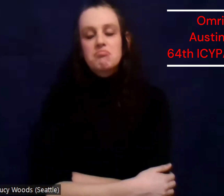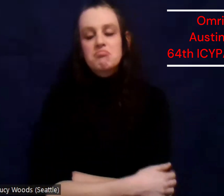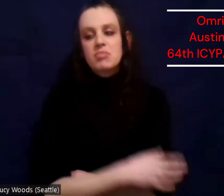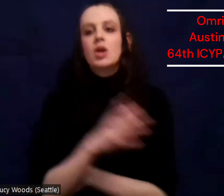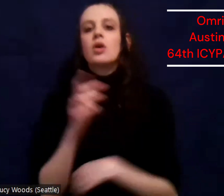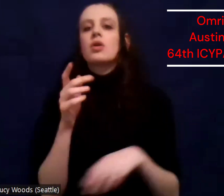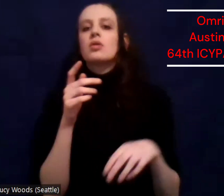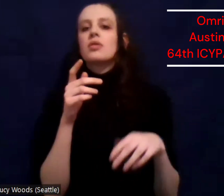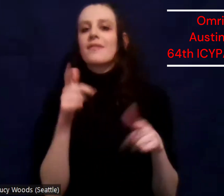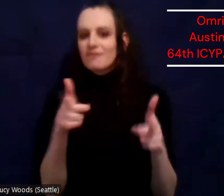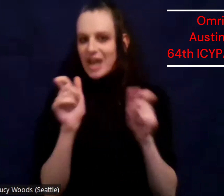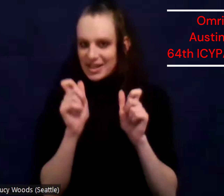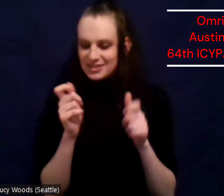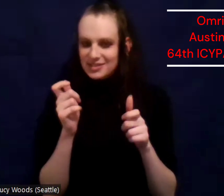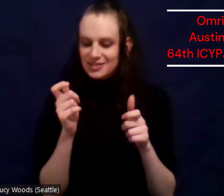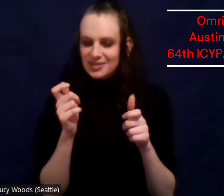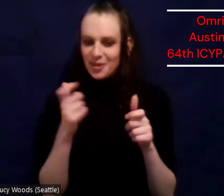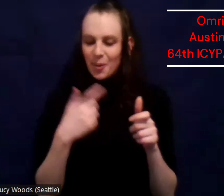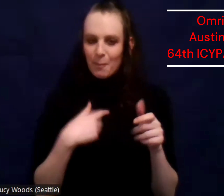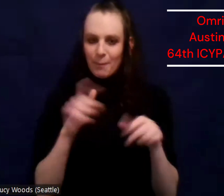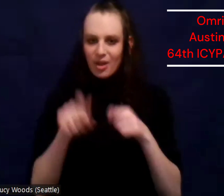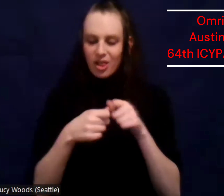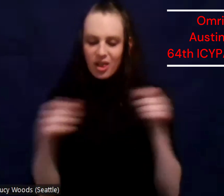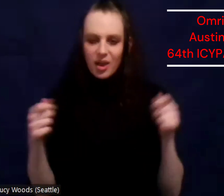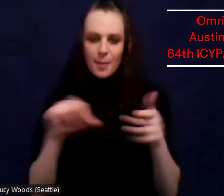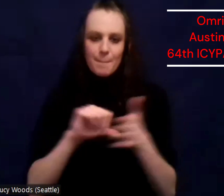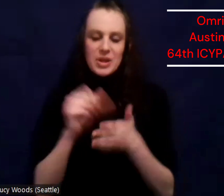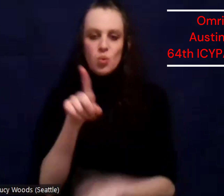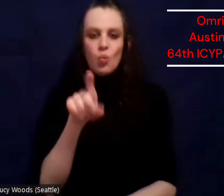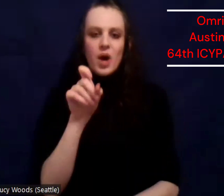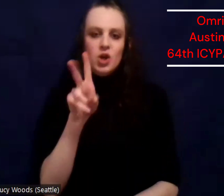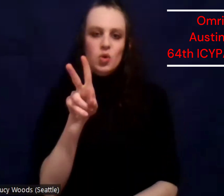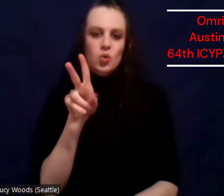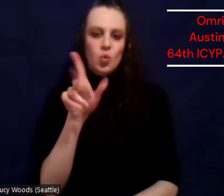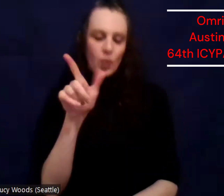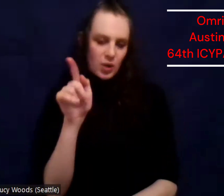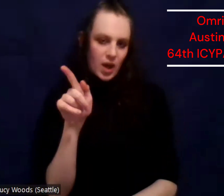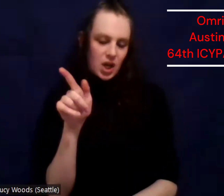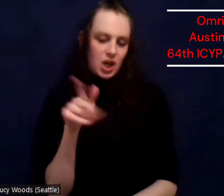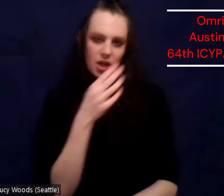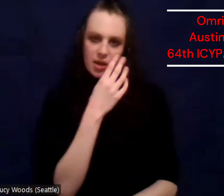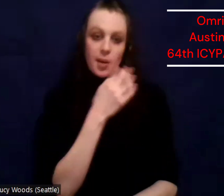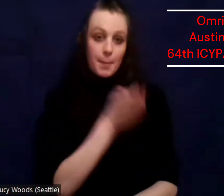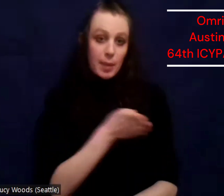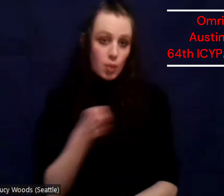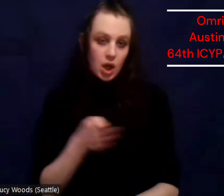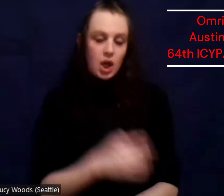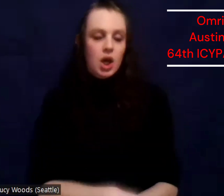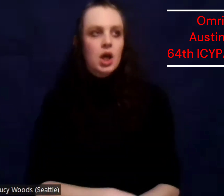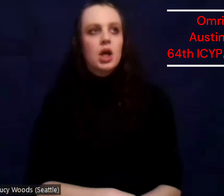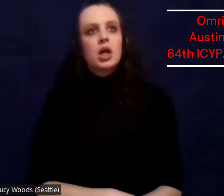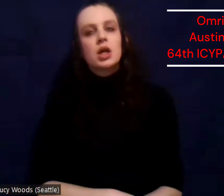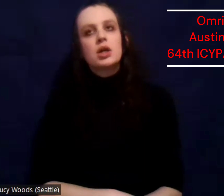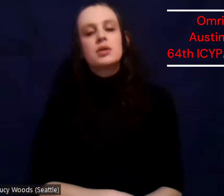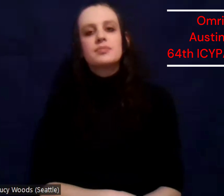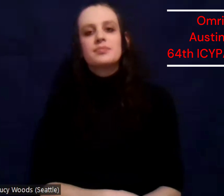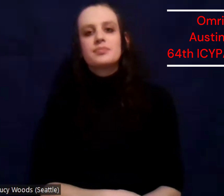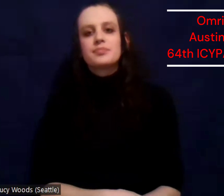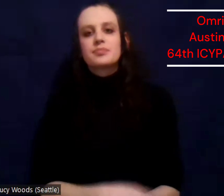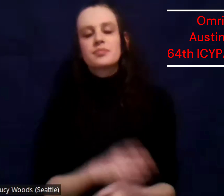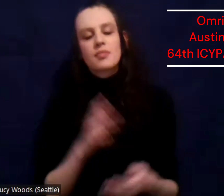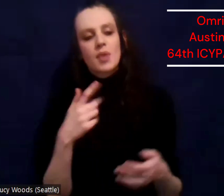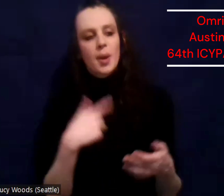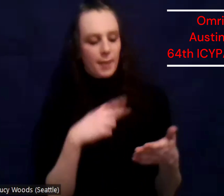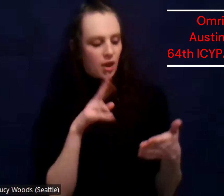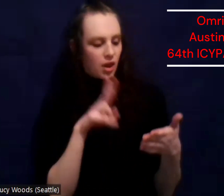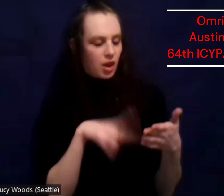quick with page 121 of the big book that says,